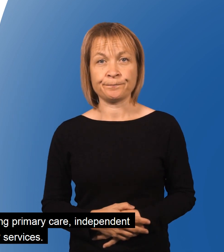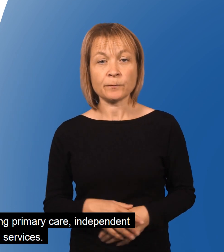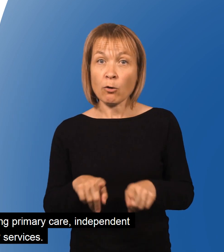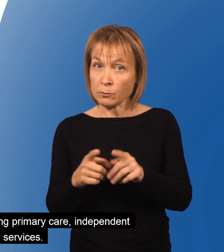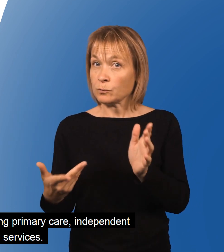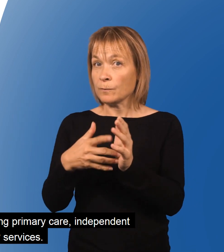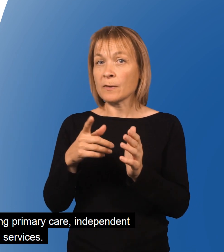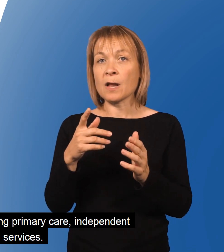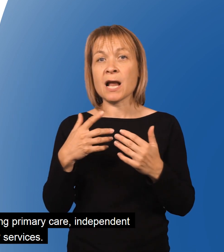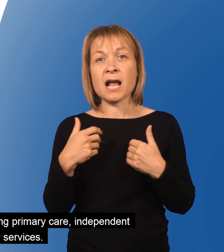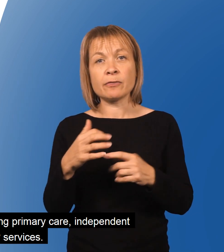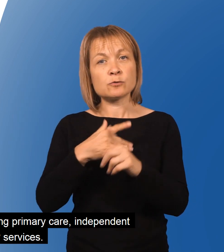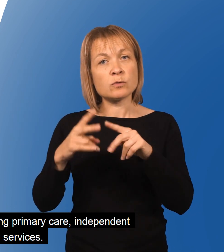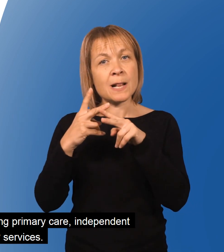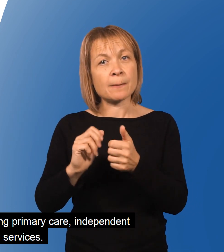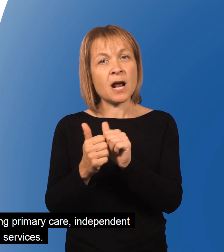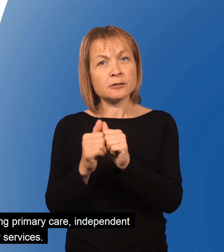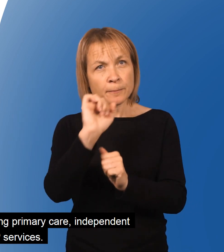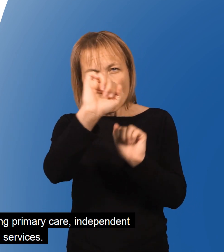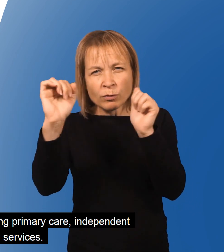and HSCP services.